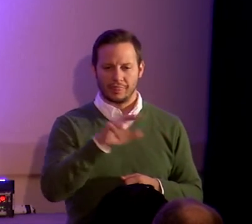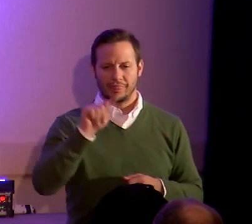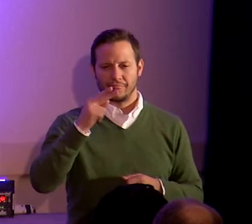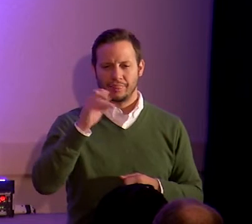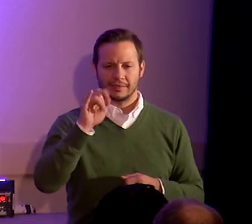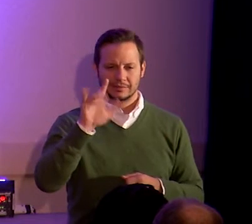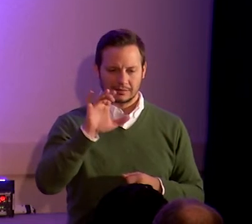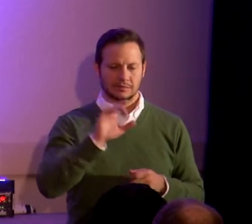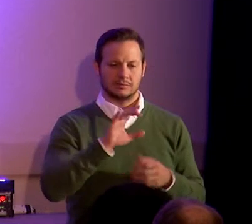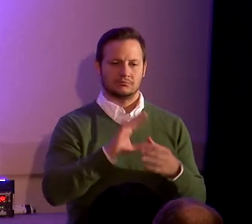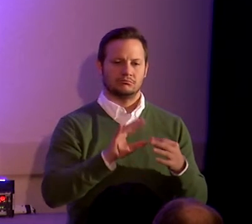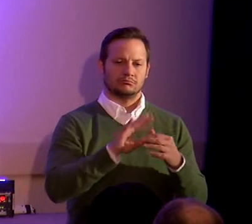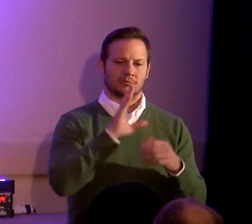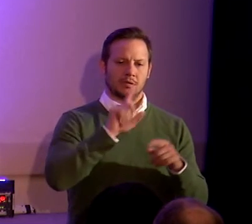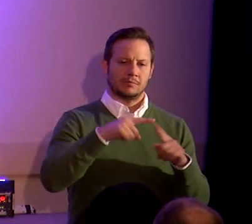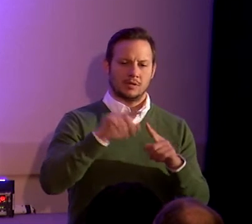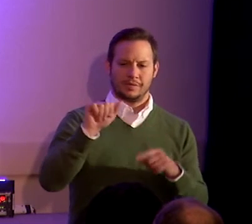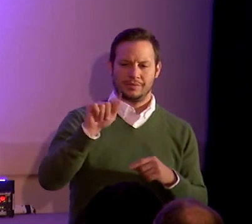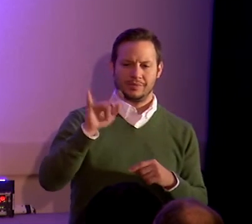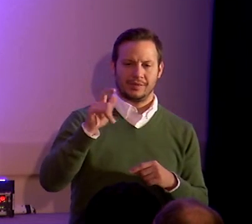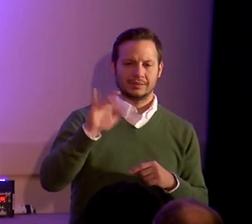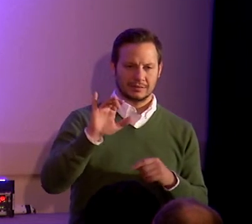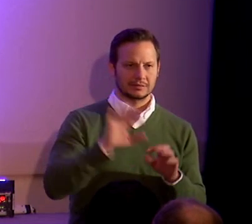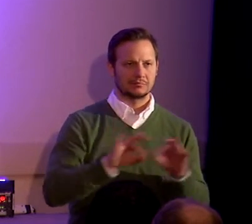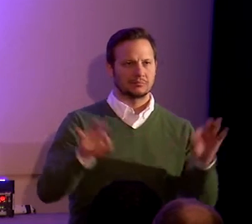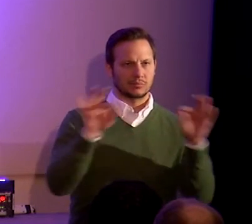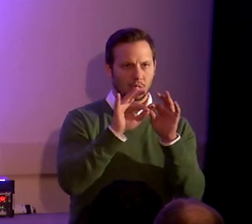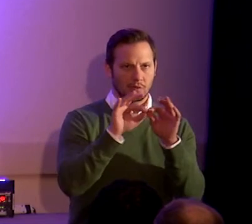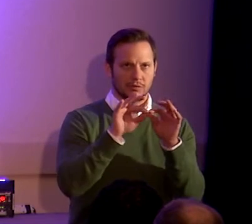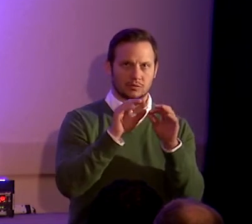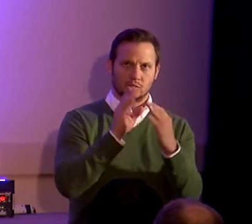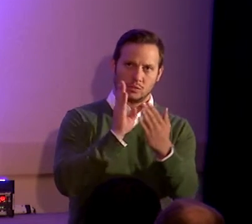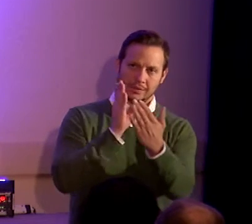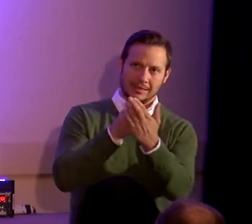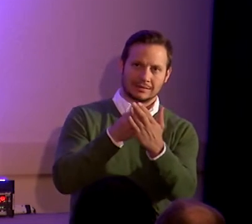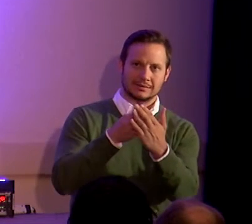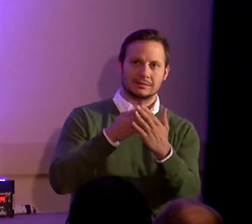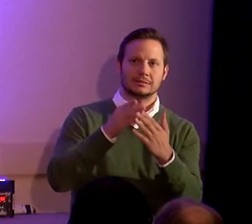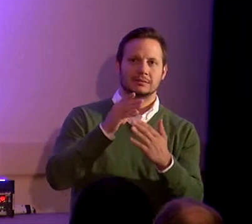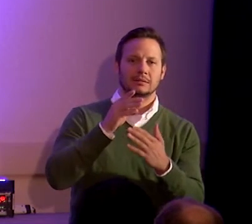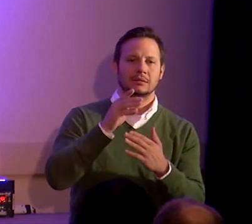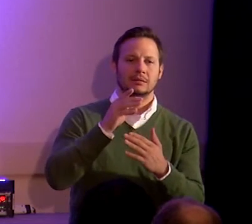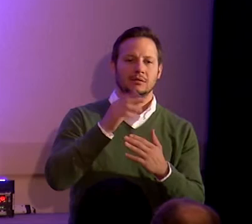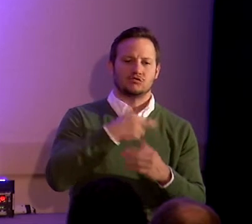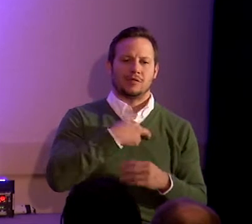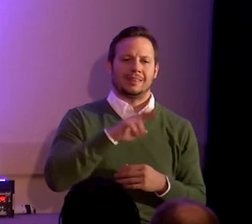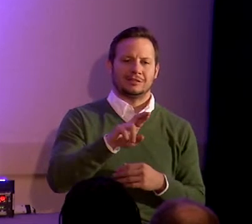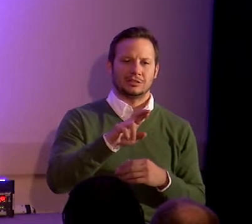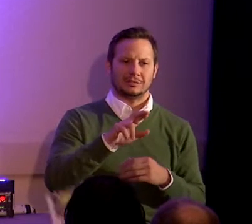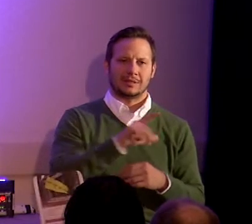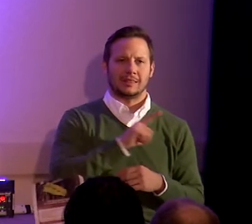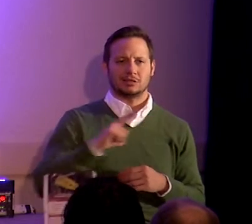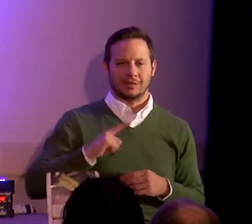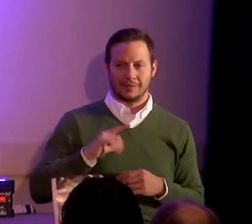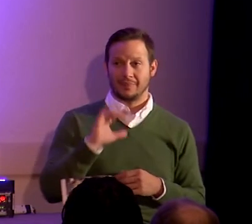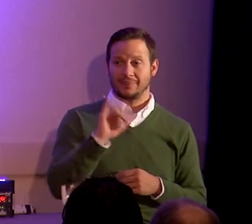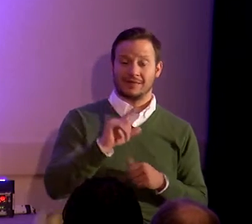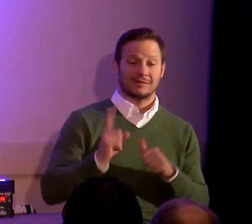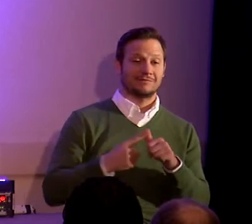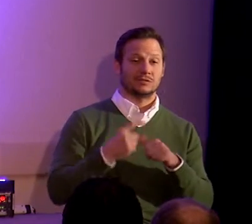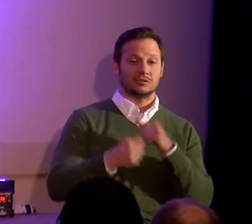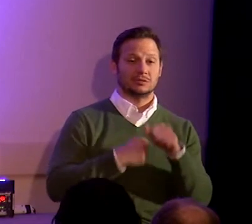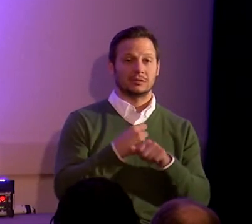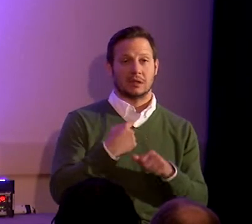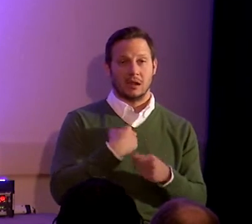of the atheist movement in combating religiously motivated legislation. That year, that's the year that I came out as politically